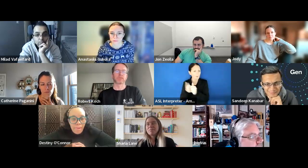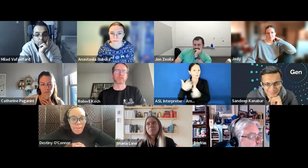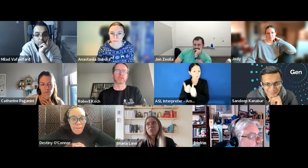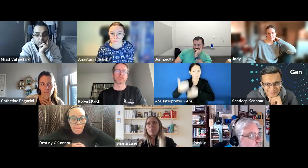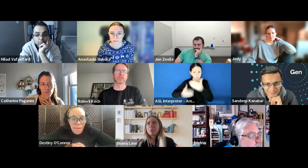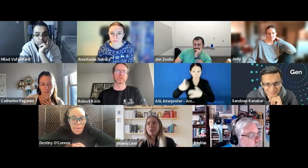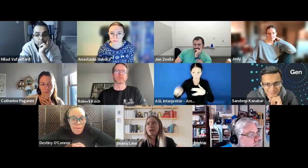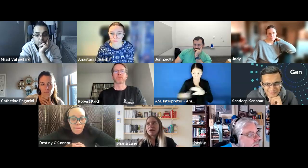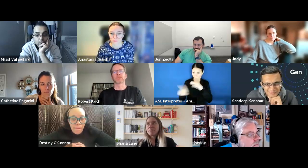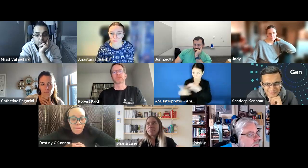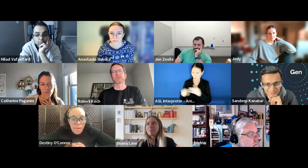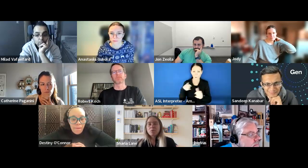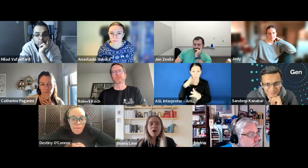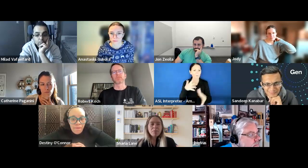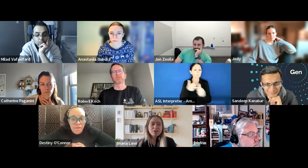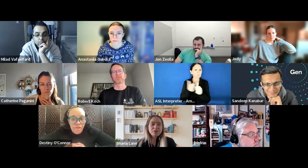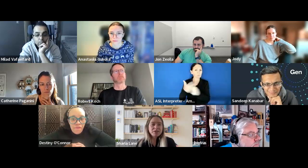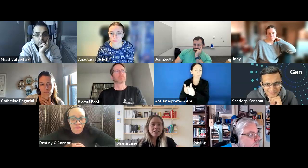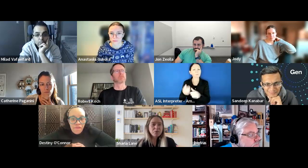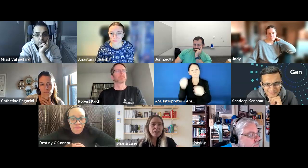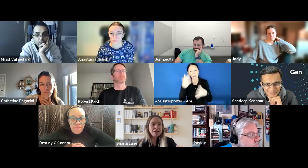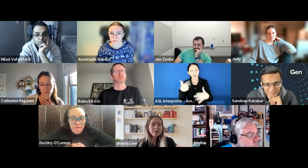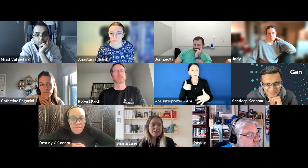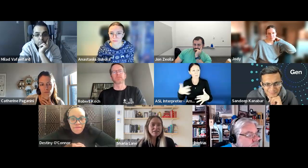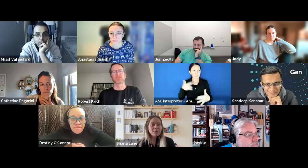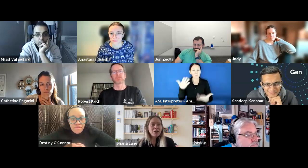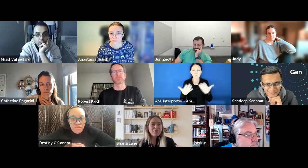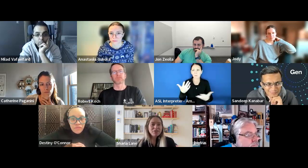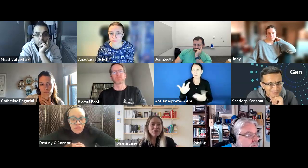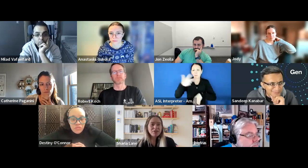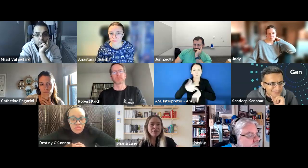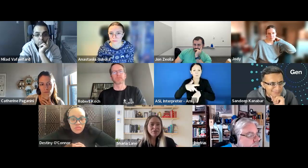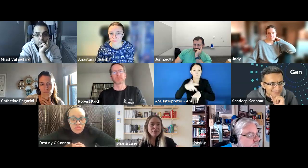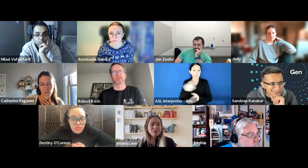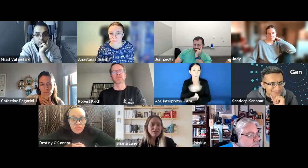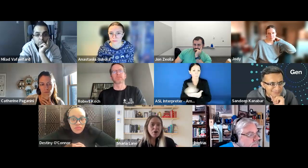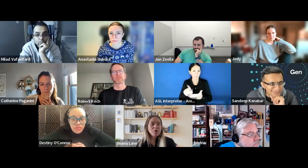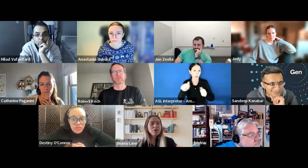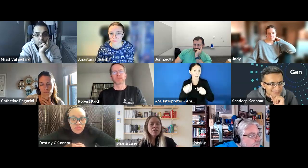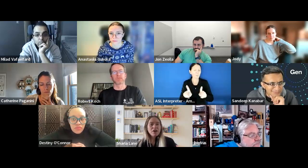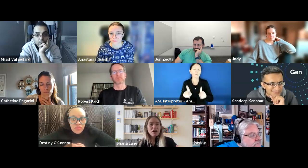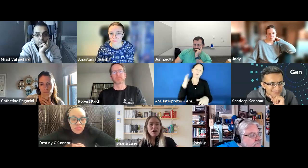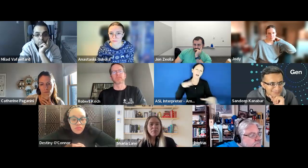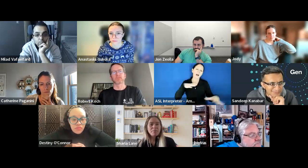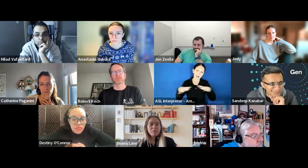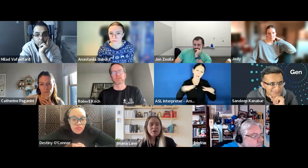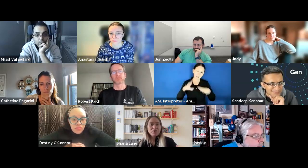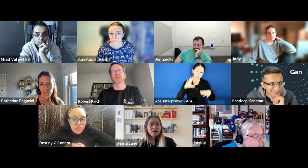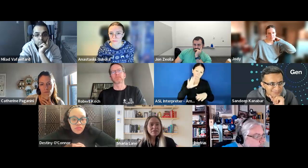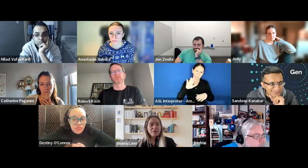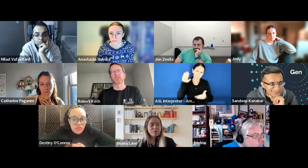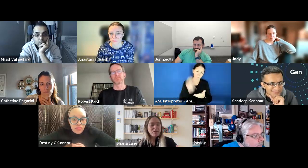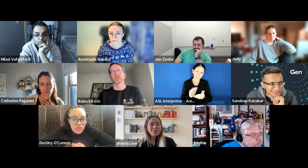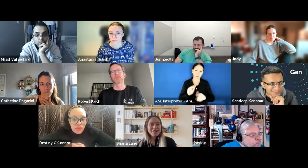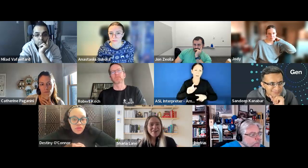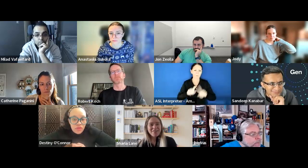expect probably three opportunities a week. And some obviously holidays are a little slow. And